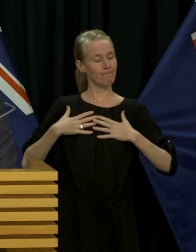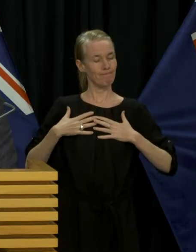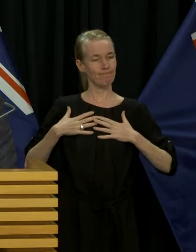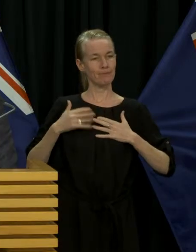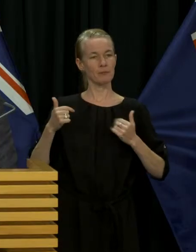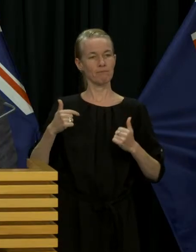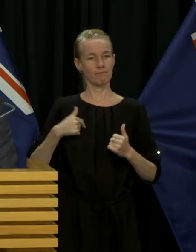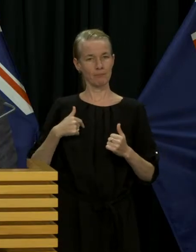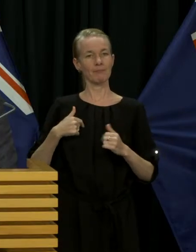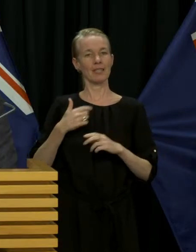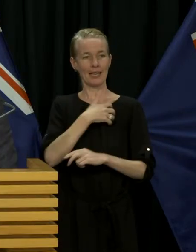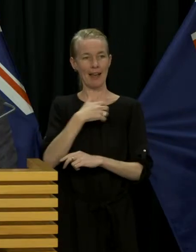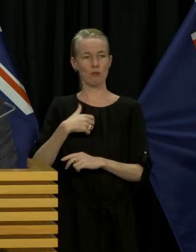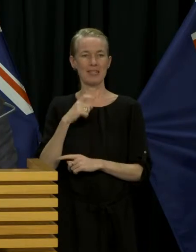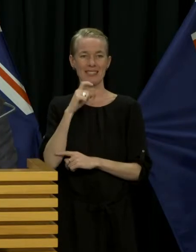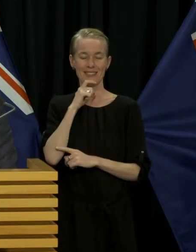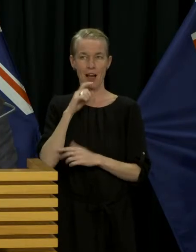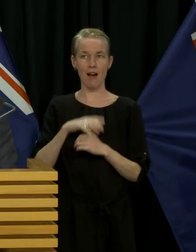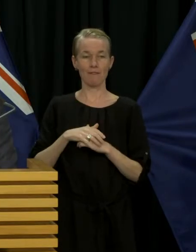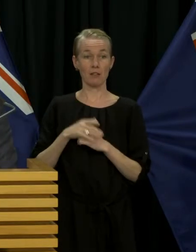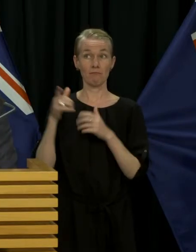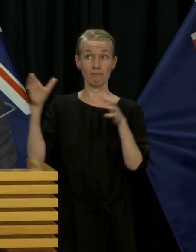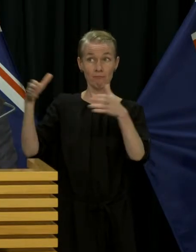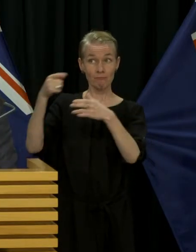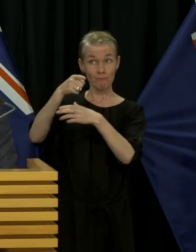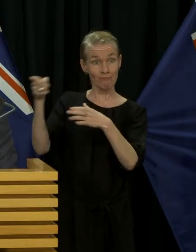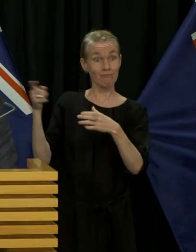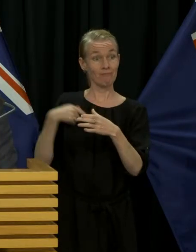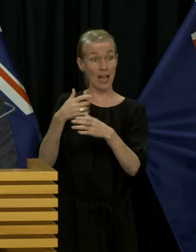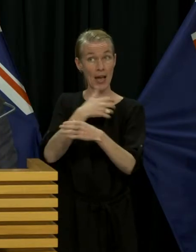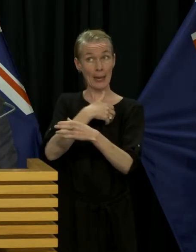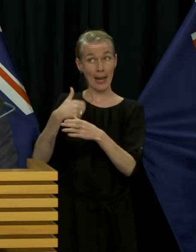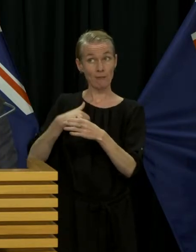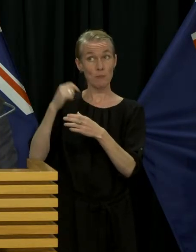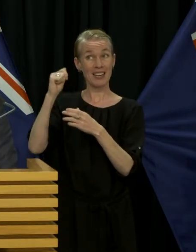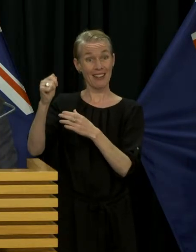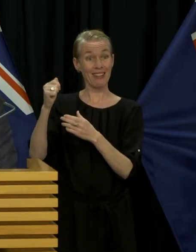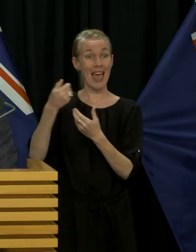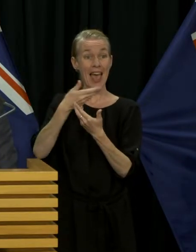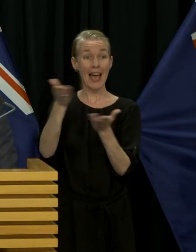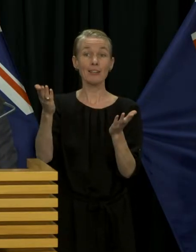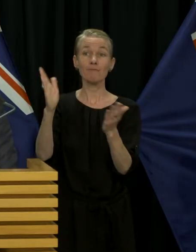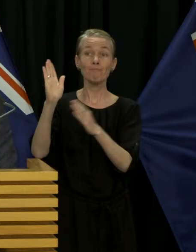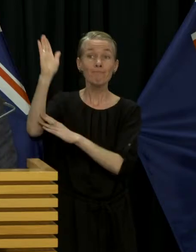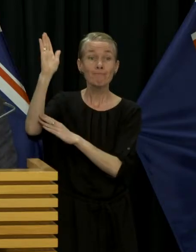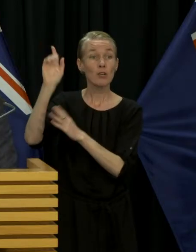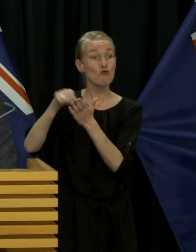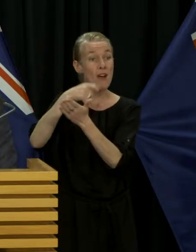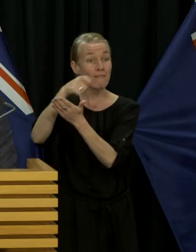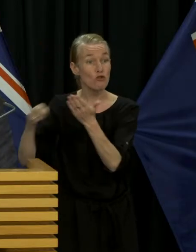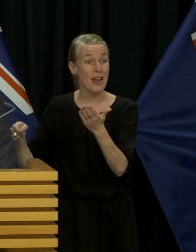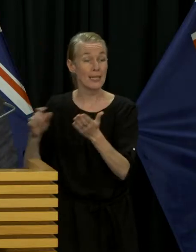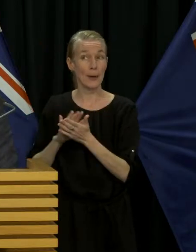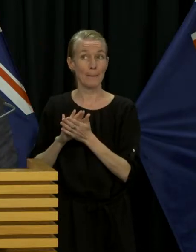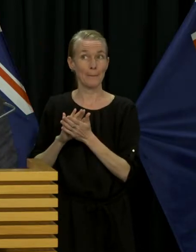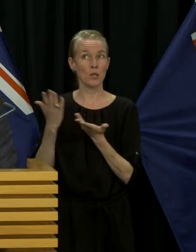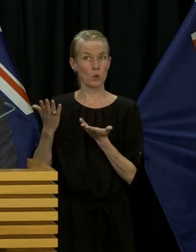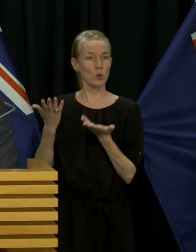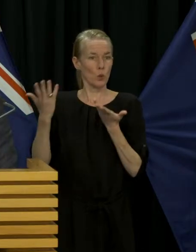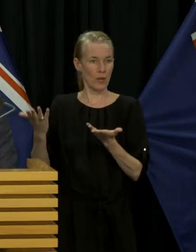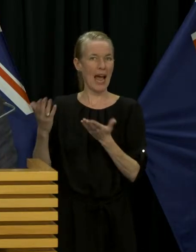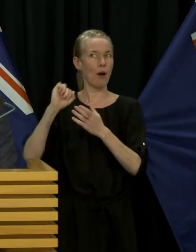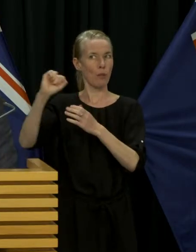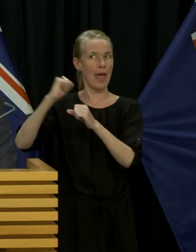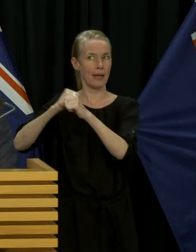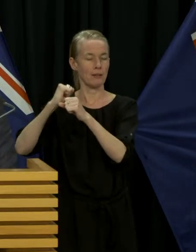So we supported the government in that decision making, and that's now out to the public to vote on at the next election. And what are your